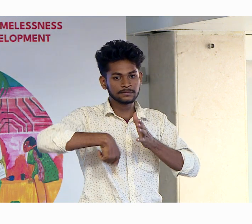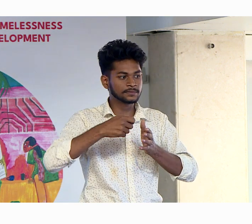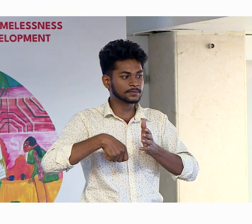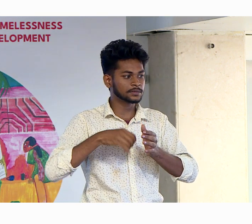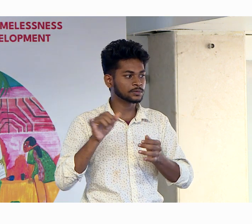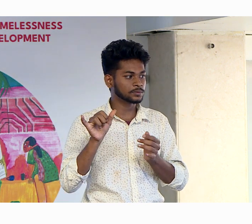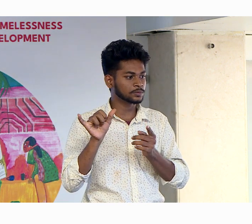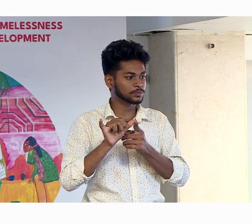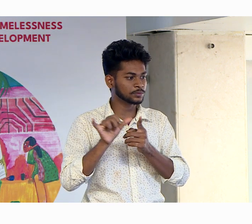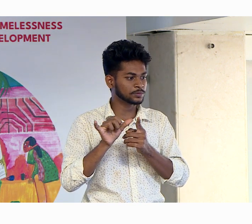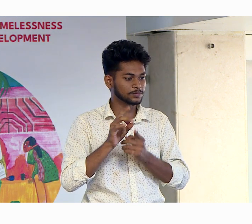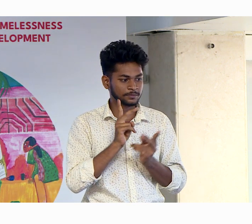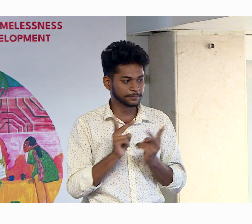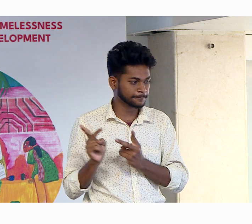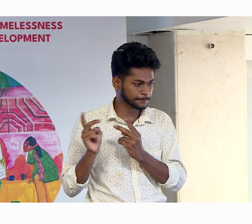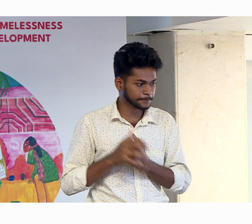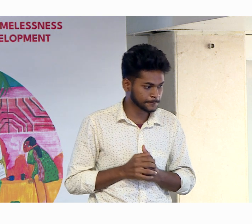method.